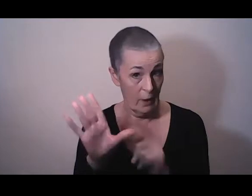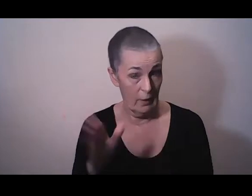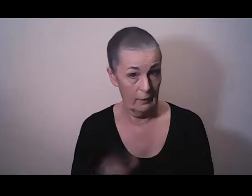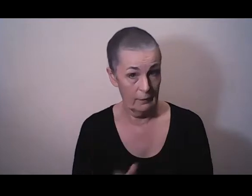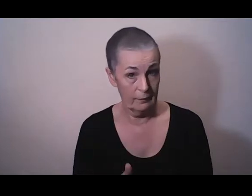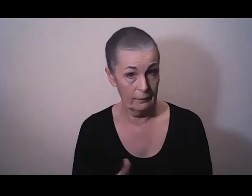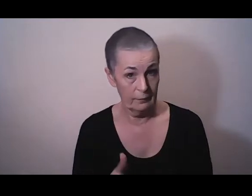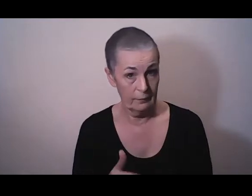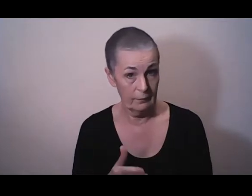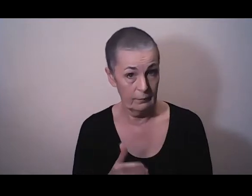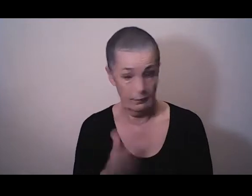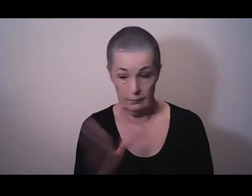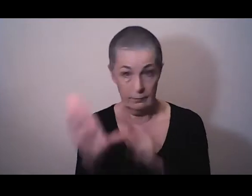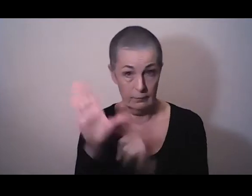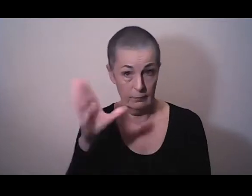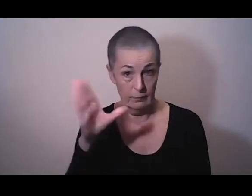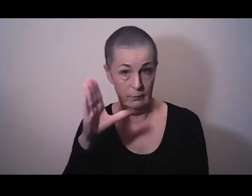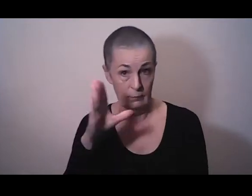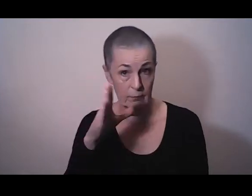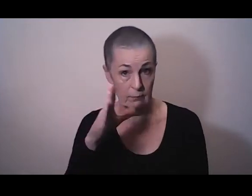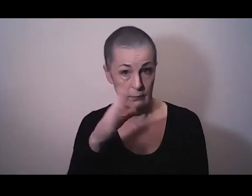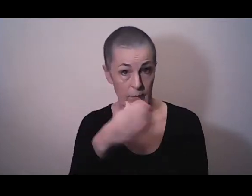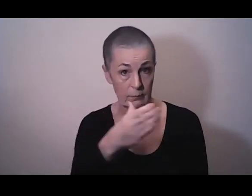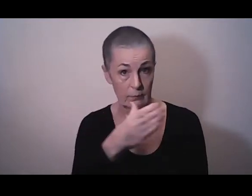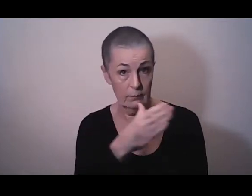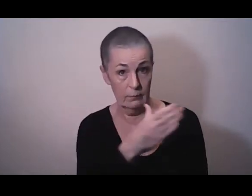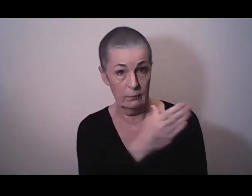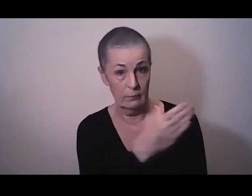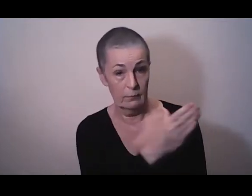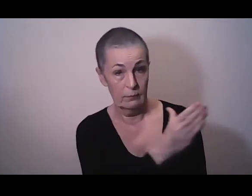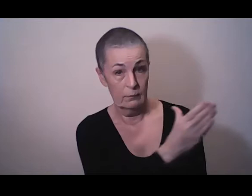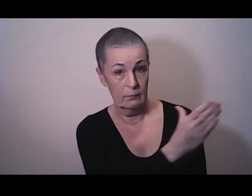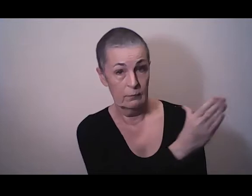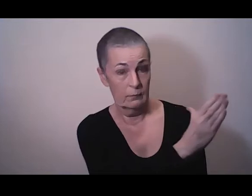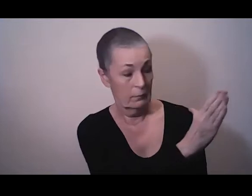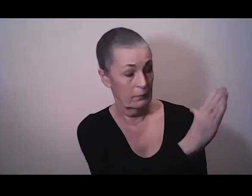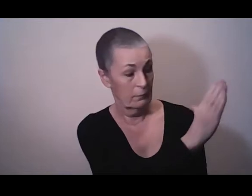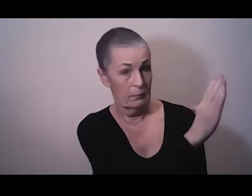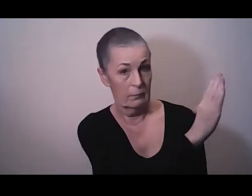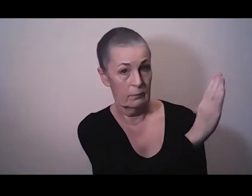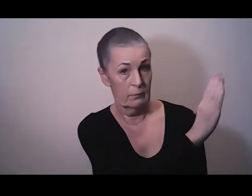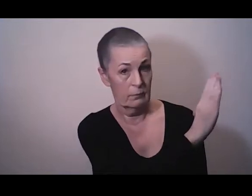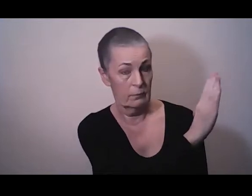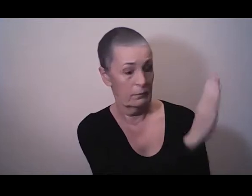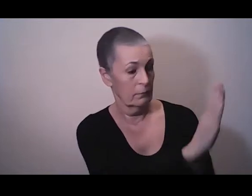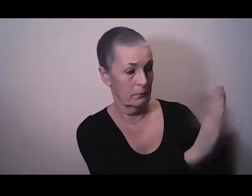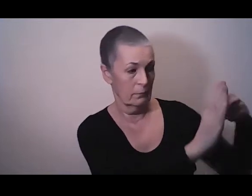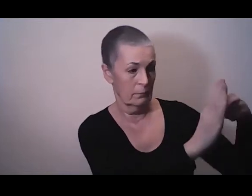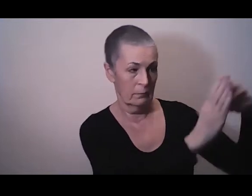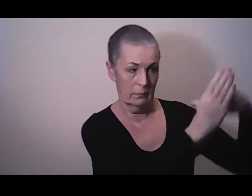hand away, that V shape, can you see that V shape is pointing towards my heart.